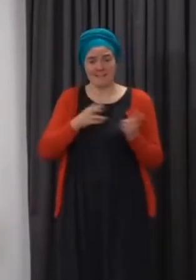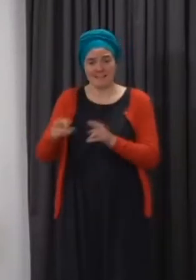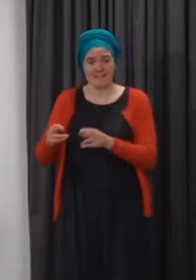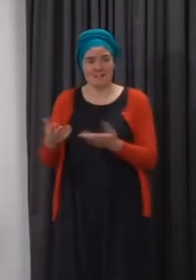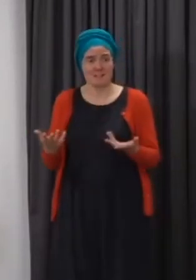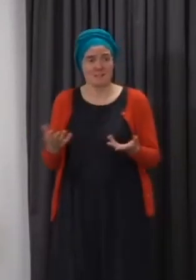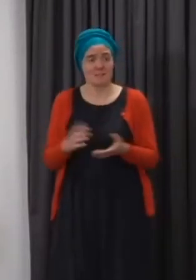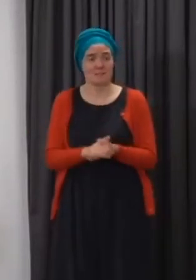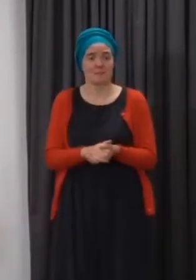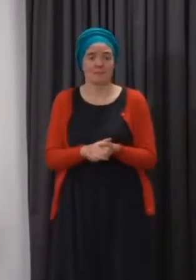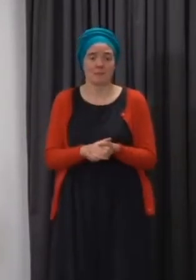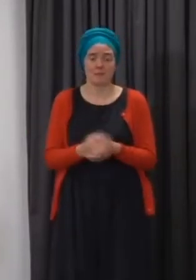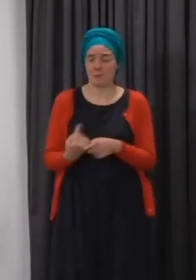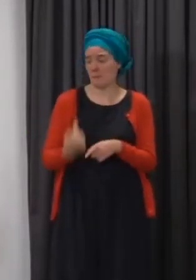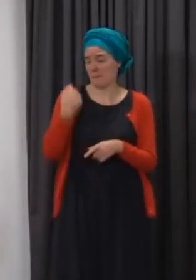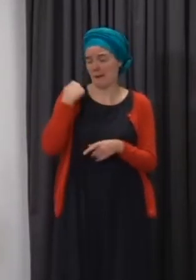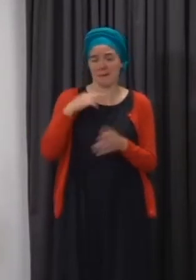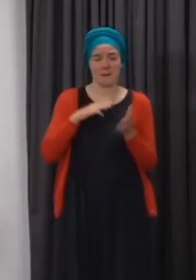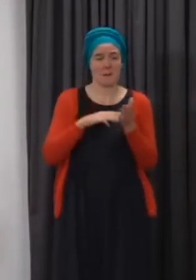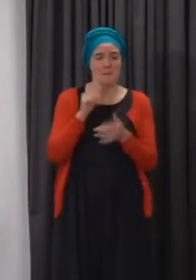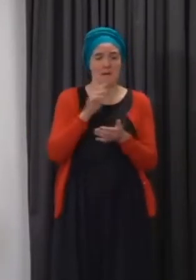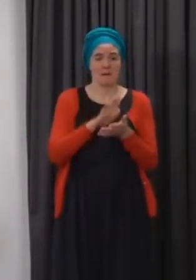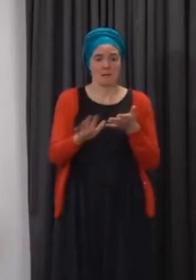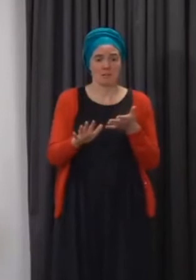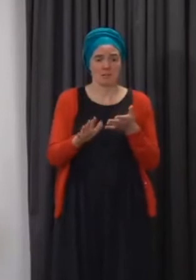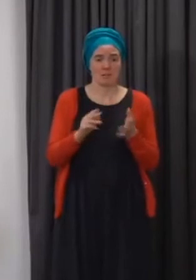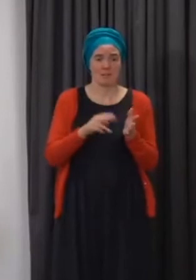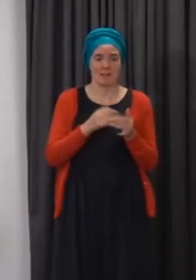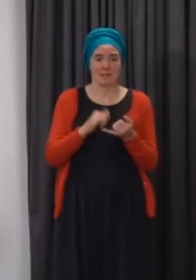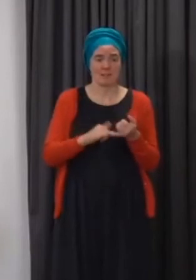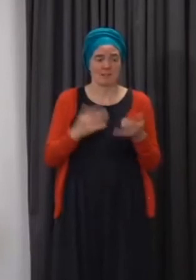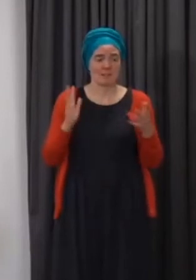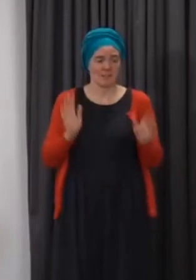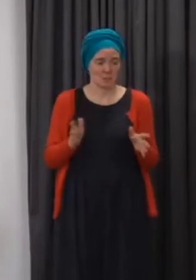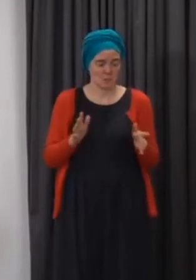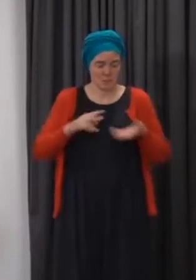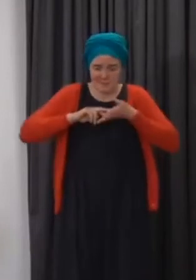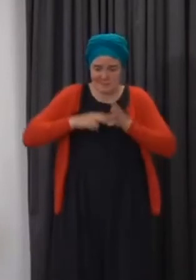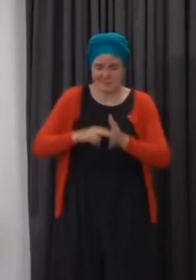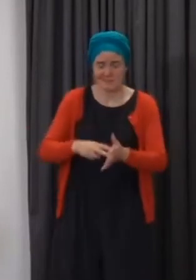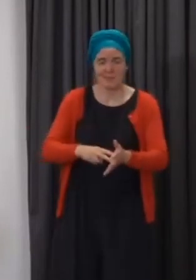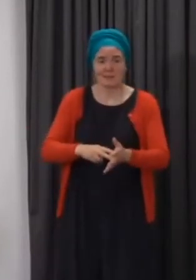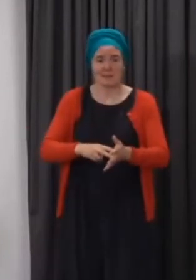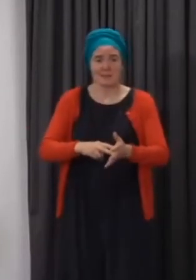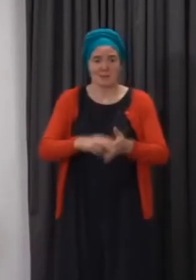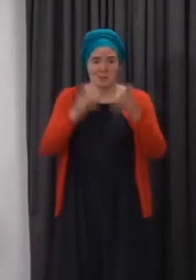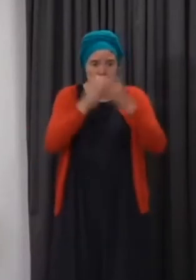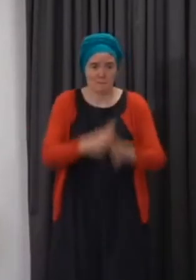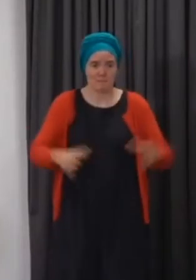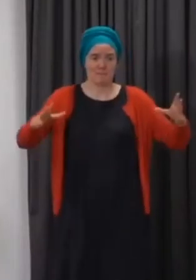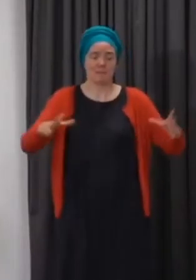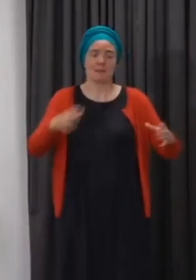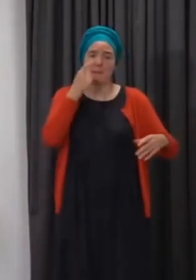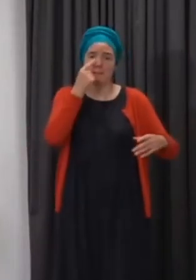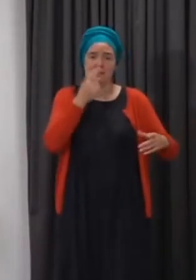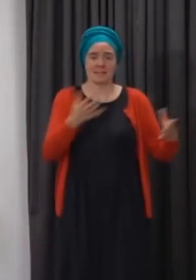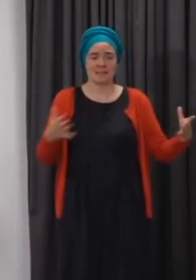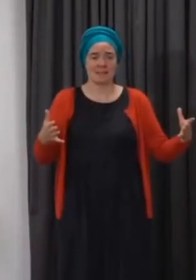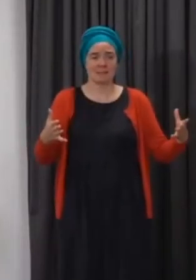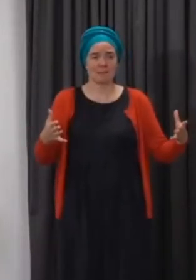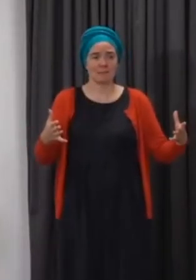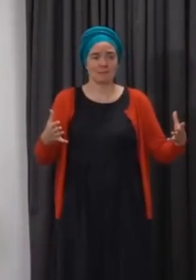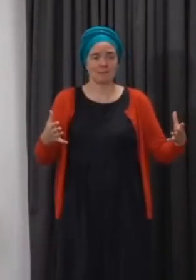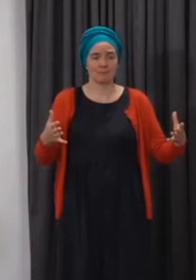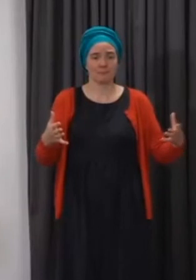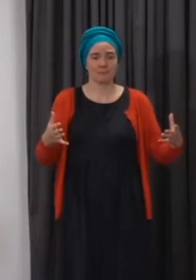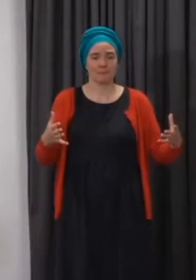into April, the NHS had to respond in matters of days to establish a level of capacity that we had never seen before. And of course, there are